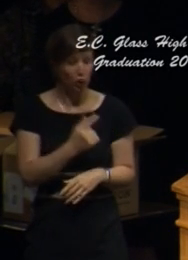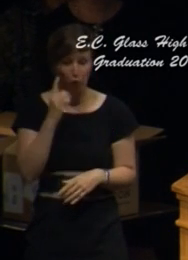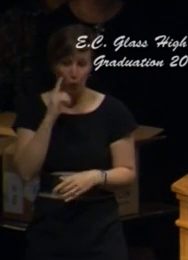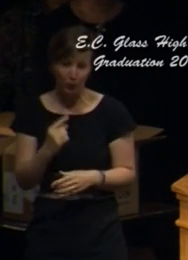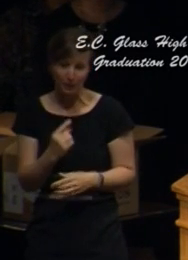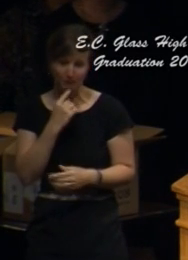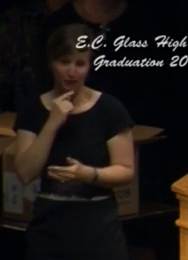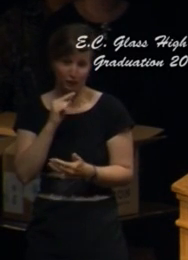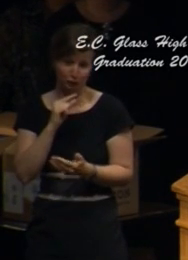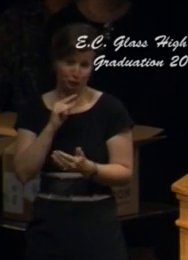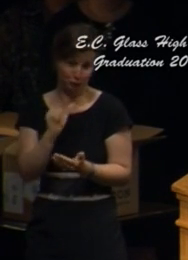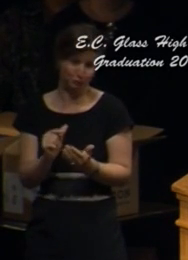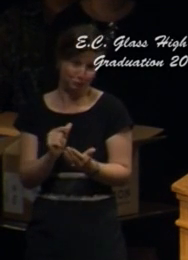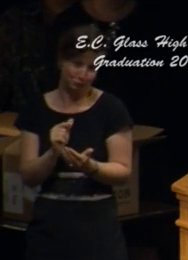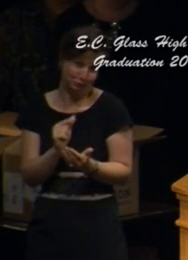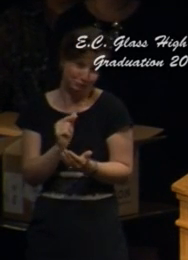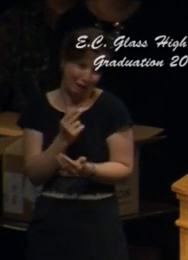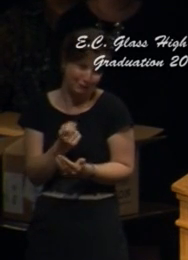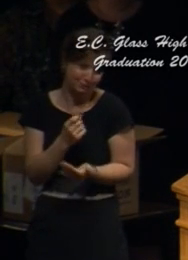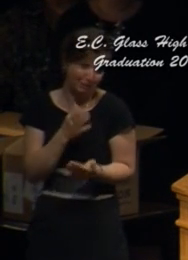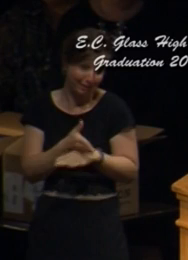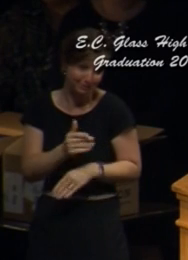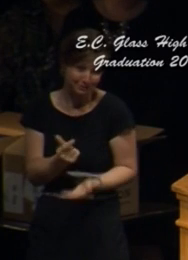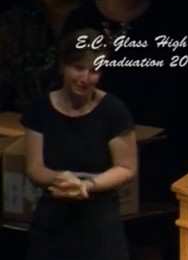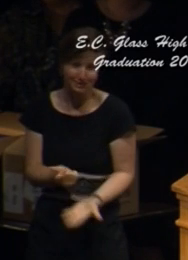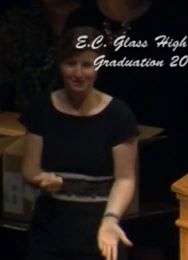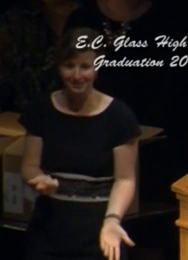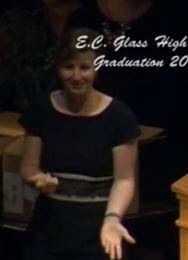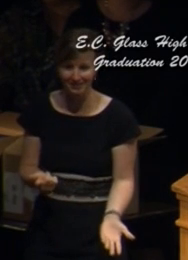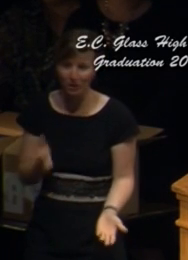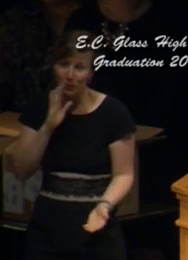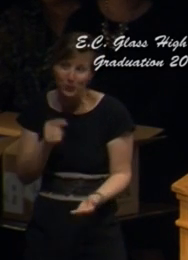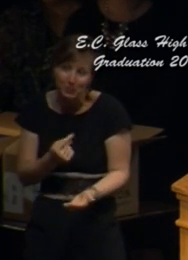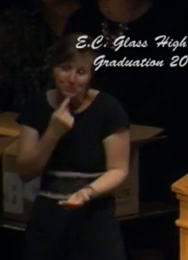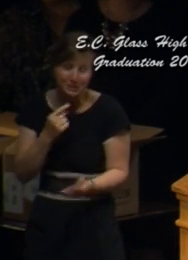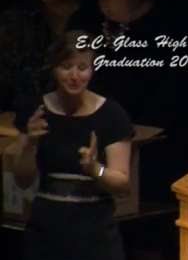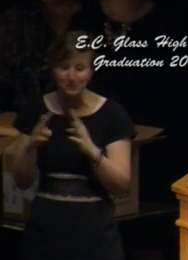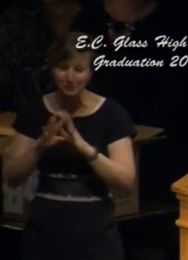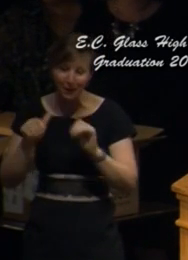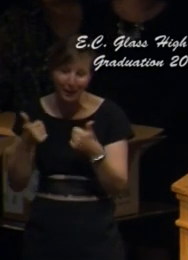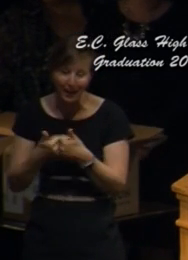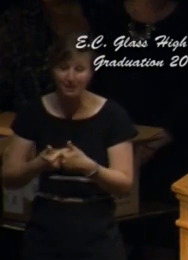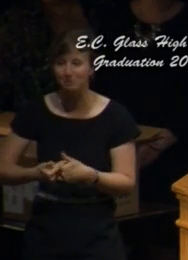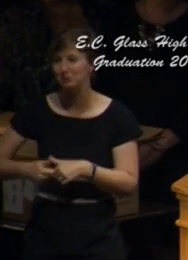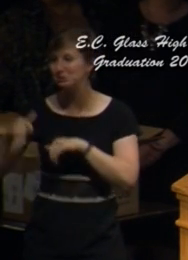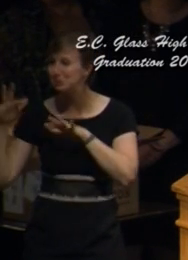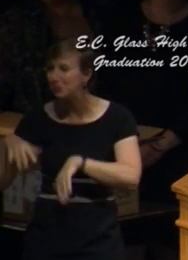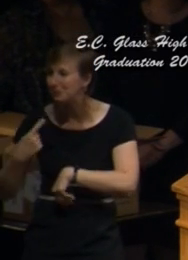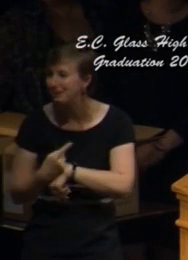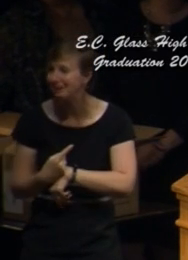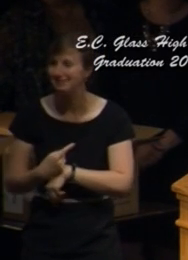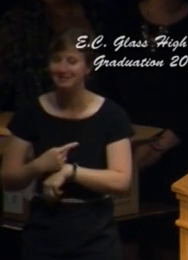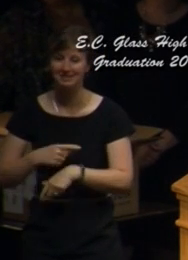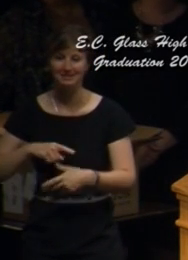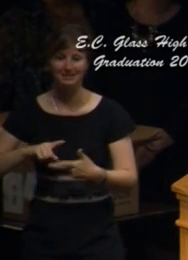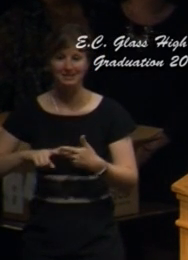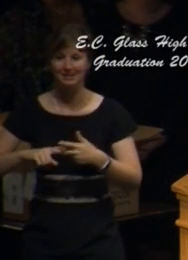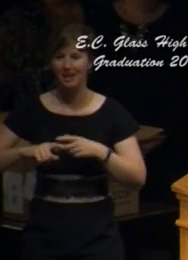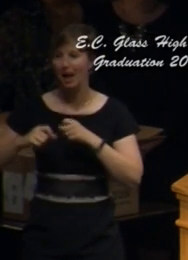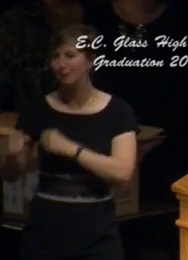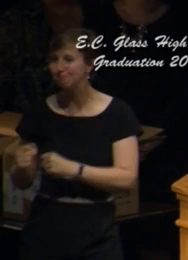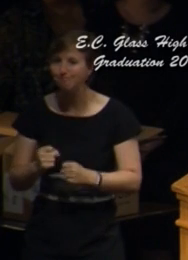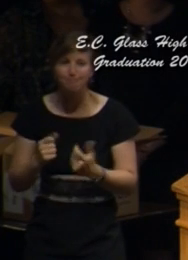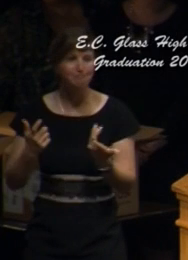because I just laughed at myself even saying that. You'll miss the football games, the snow days, the pep